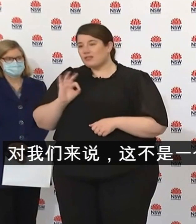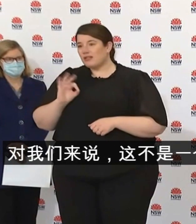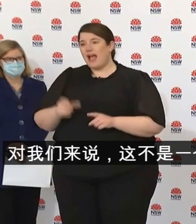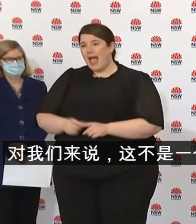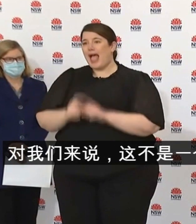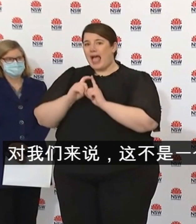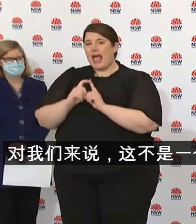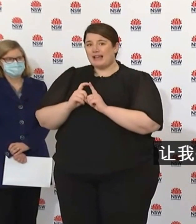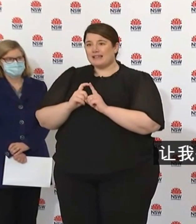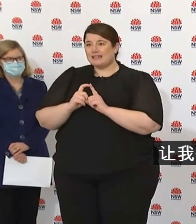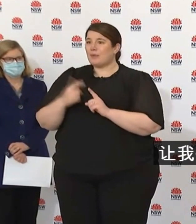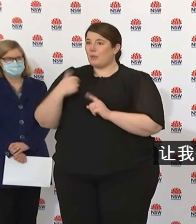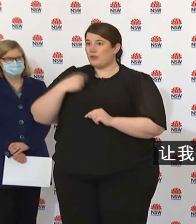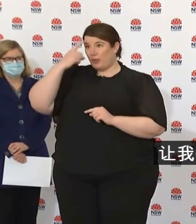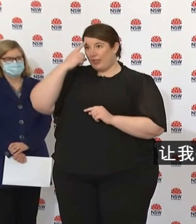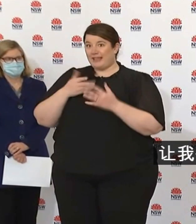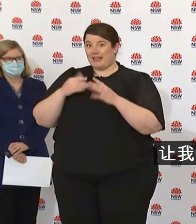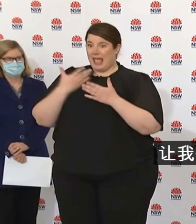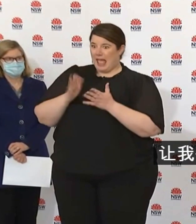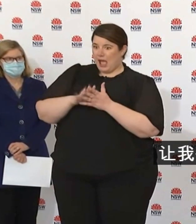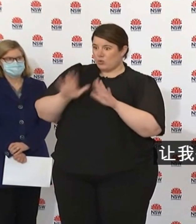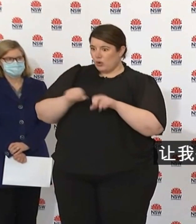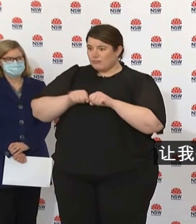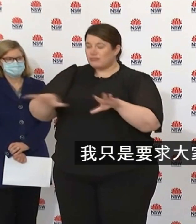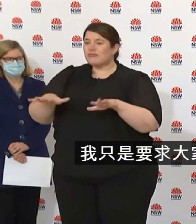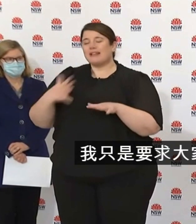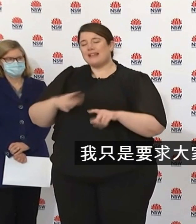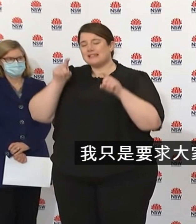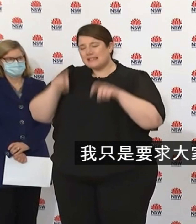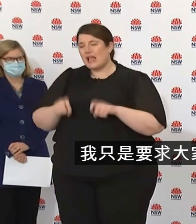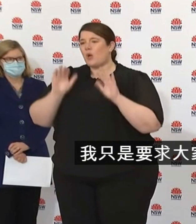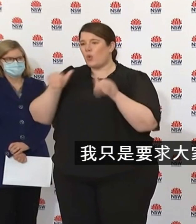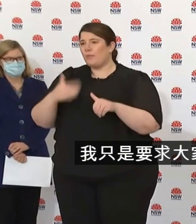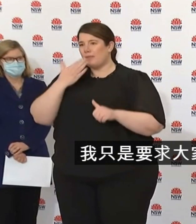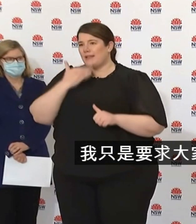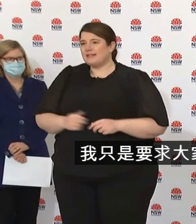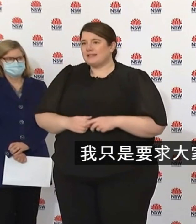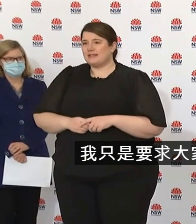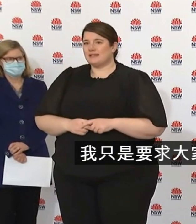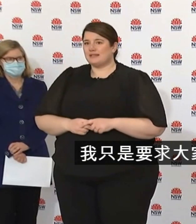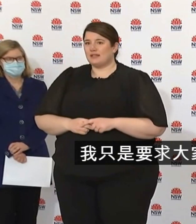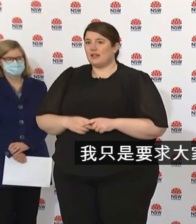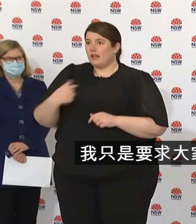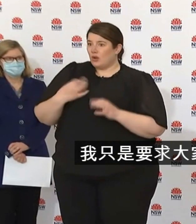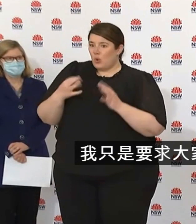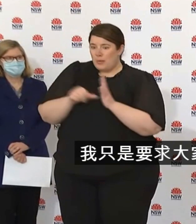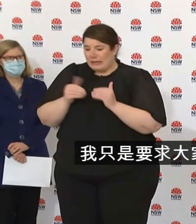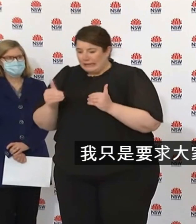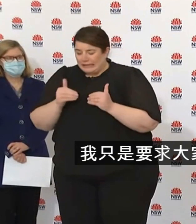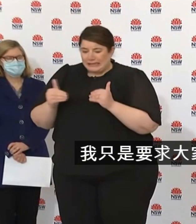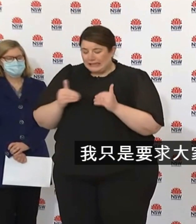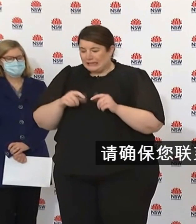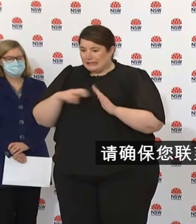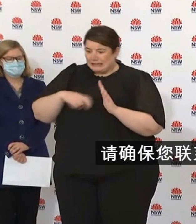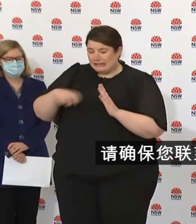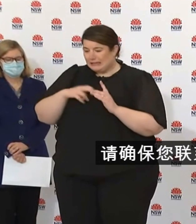it's what's going to keep us safe and get us through this Delta strain. And I just ask everybody not to suffer in silence, not to suffer at